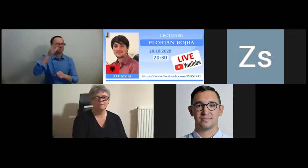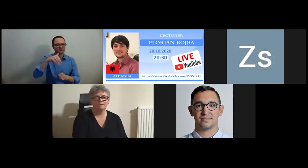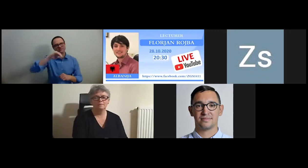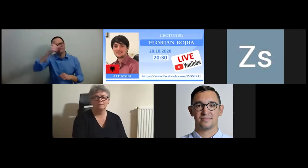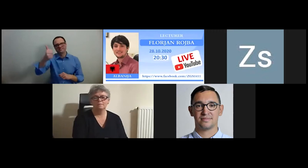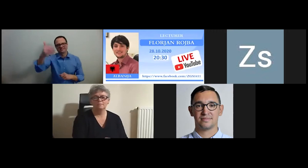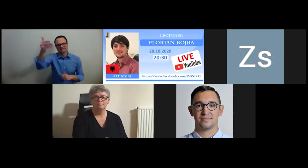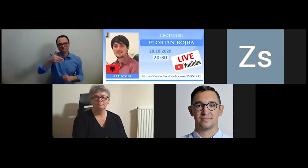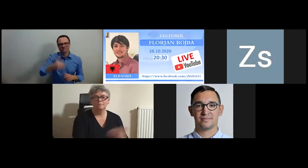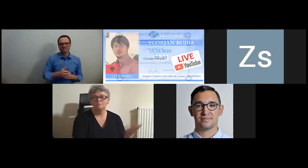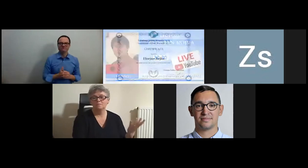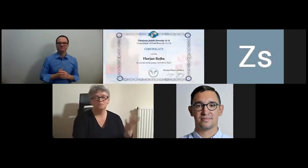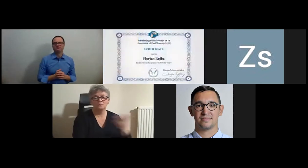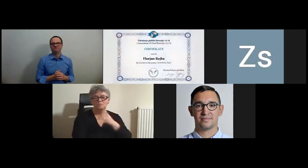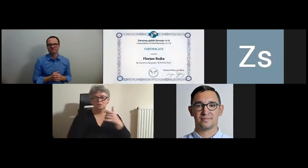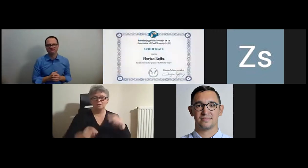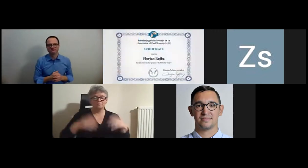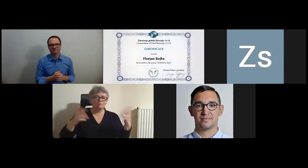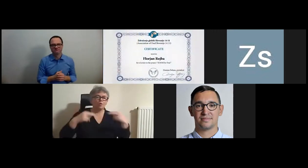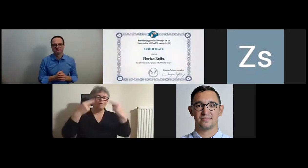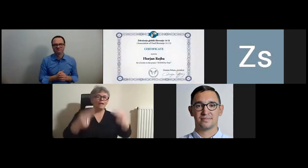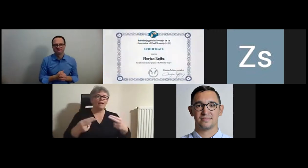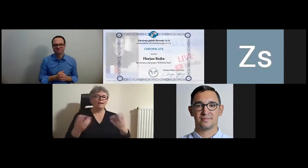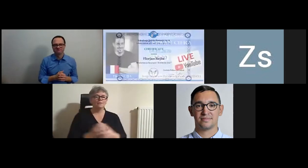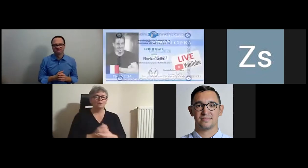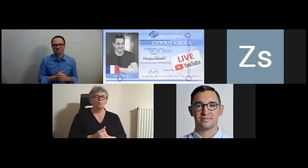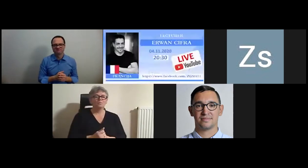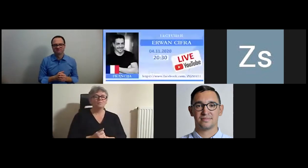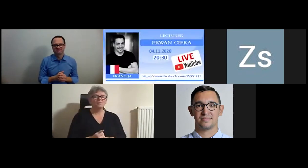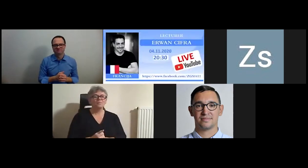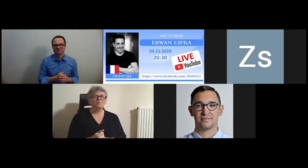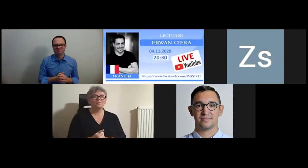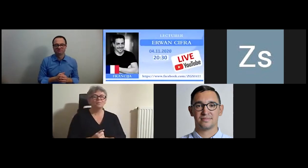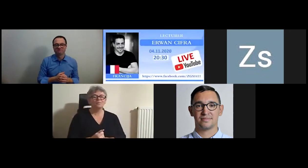I don't see you, too bad. Next, please.